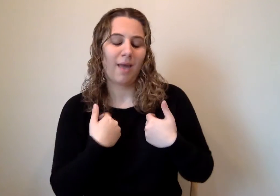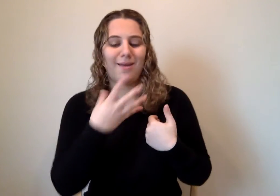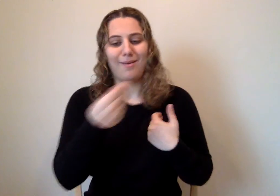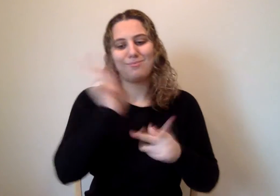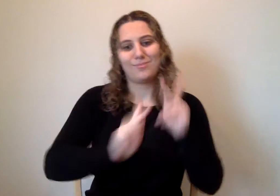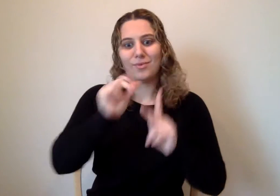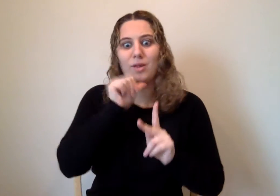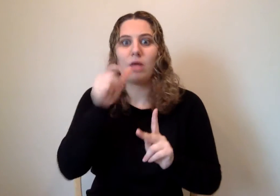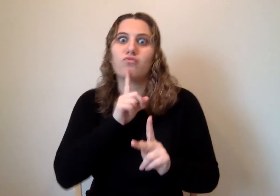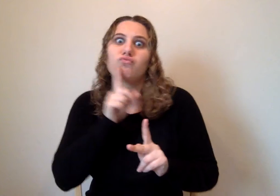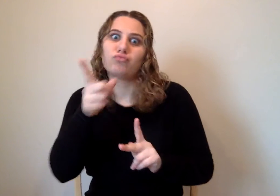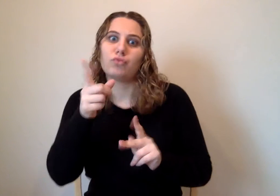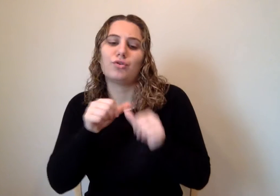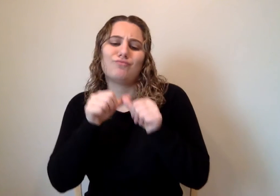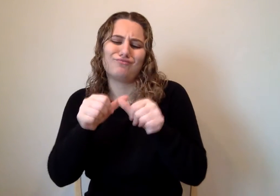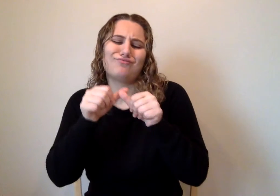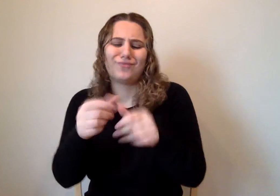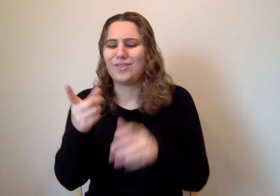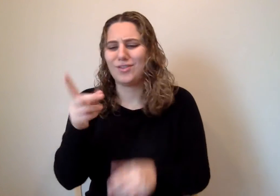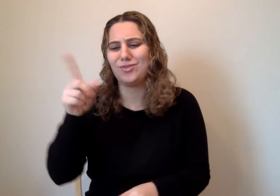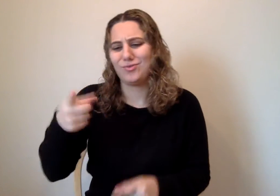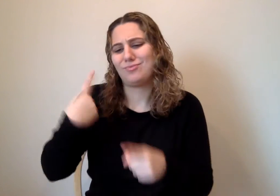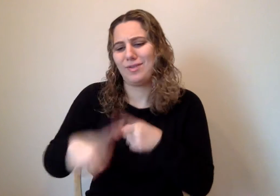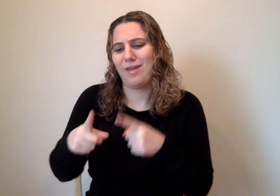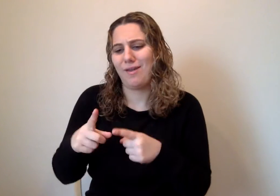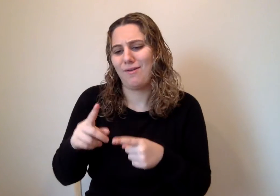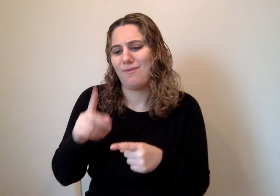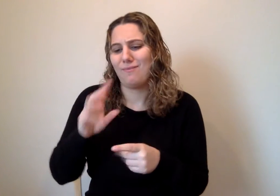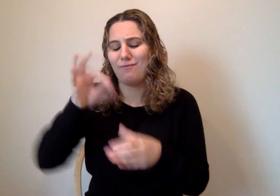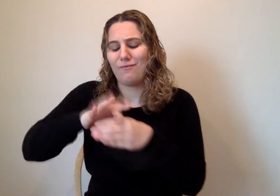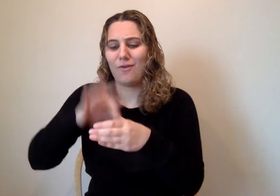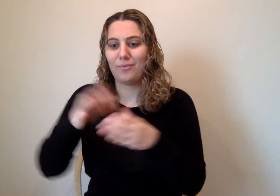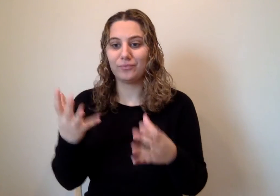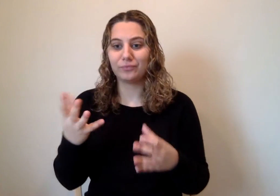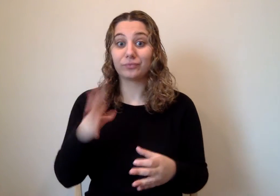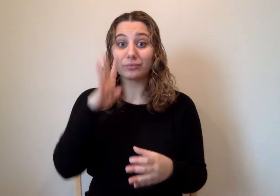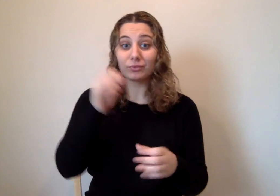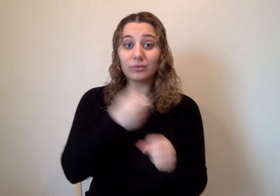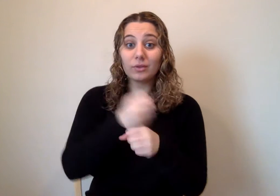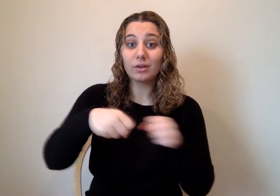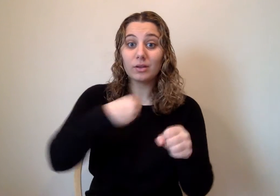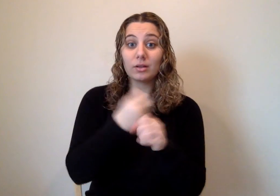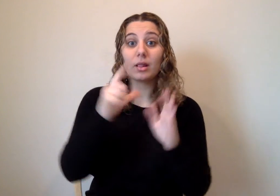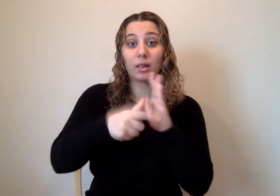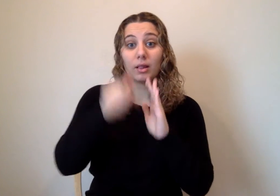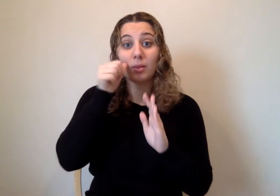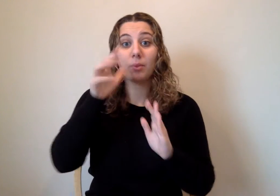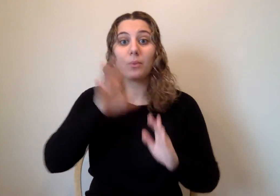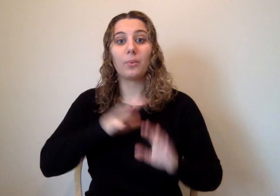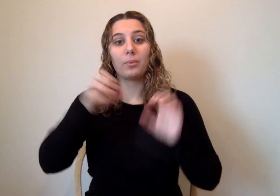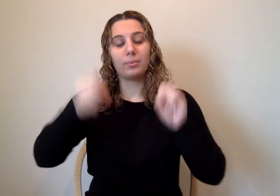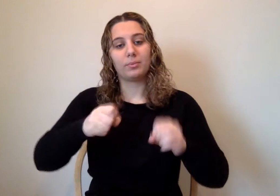the vote, and it took another 40 years to get the 18-year-olds the vote, even though they had been the bulk of our soldiers all the